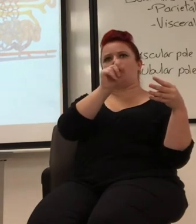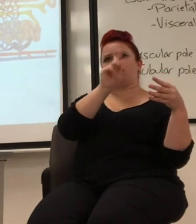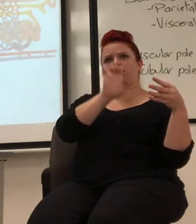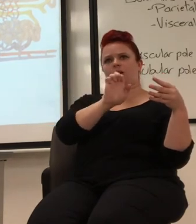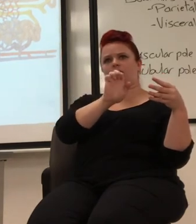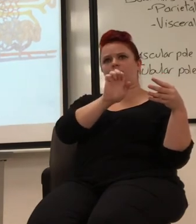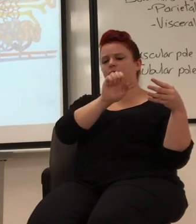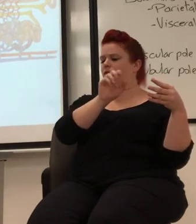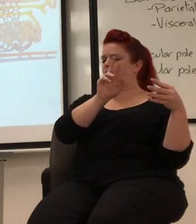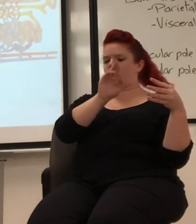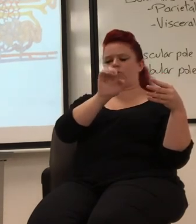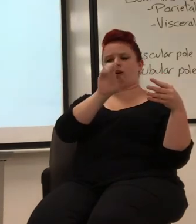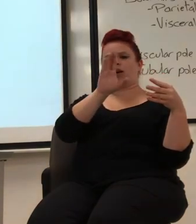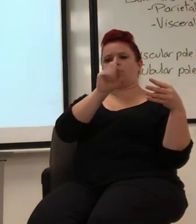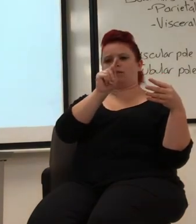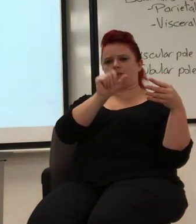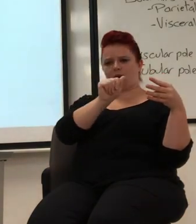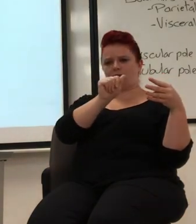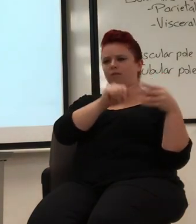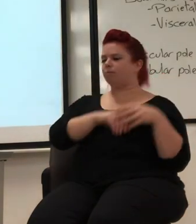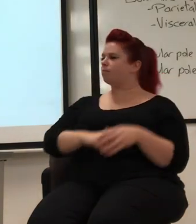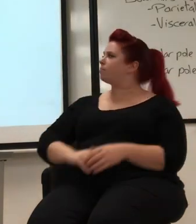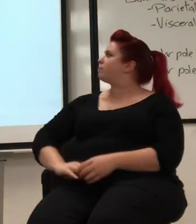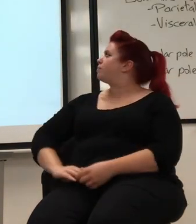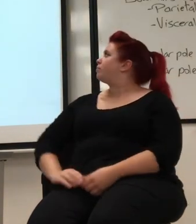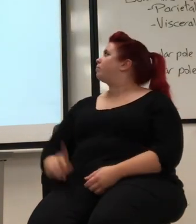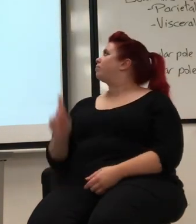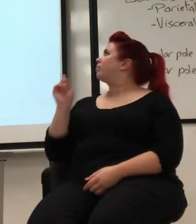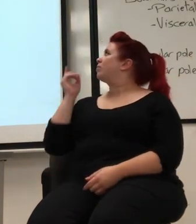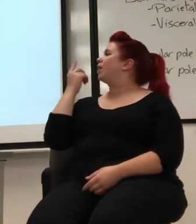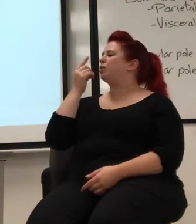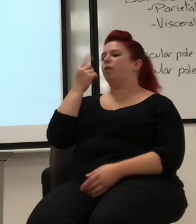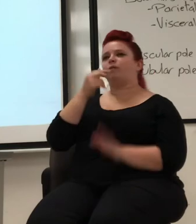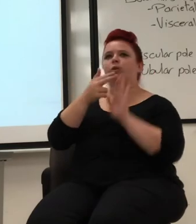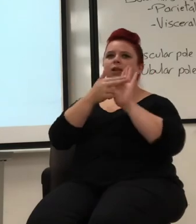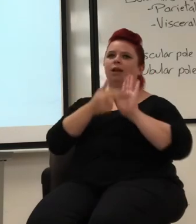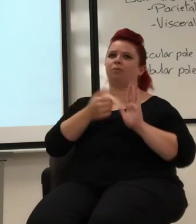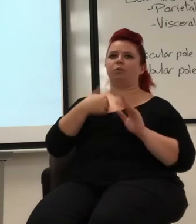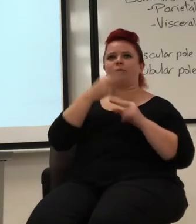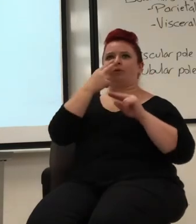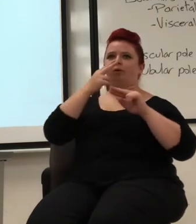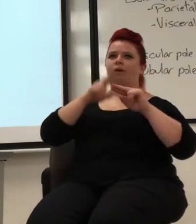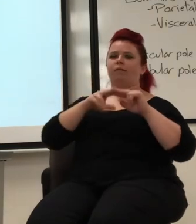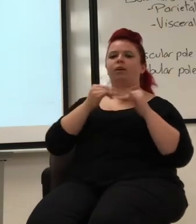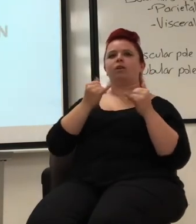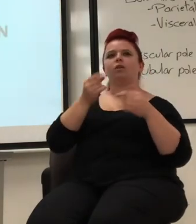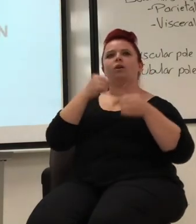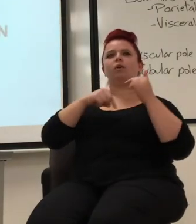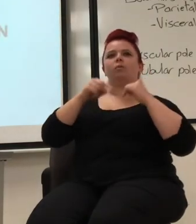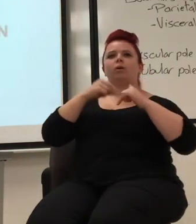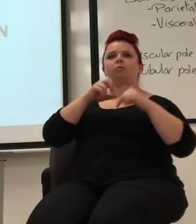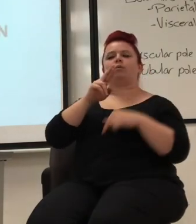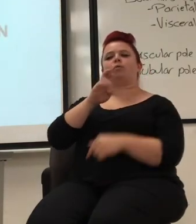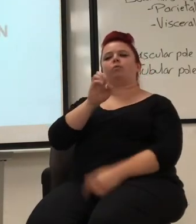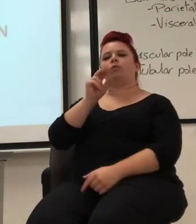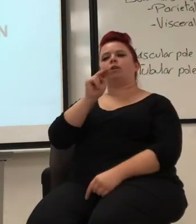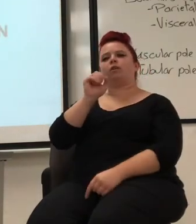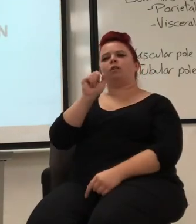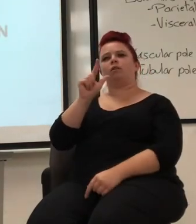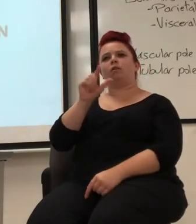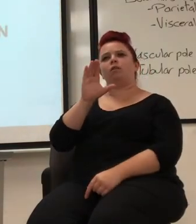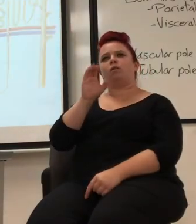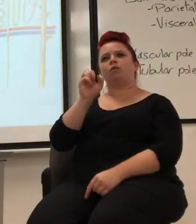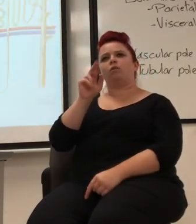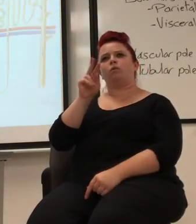Now there's a label one there, so you can have fun with that. But let's go back to renal corpuscle and filtration.